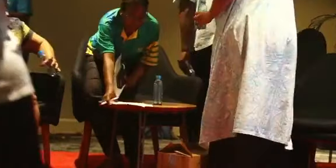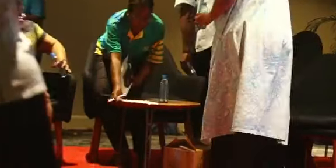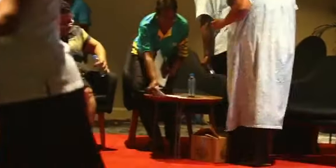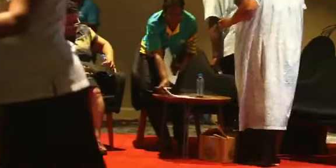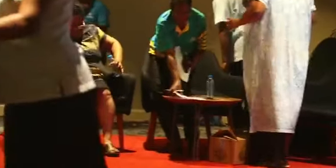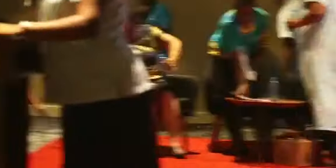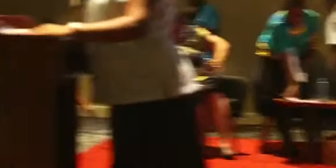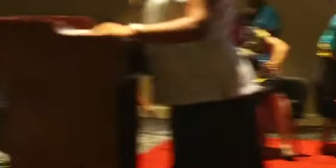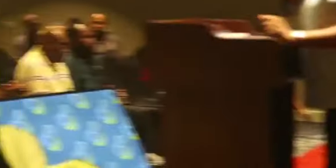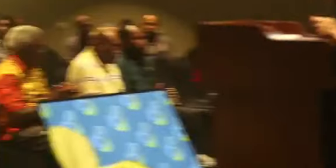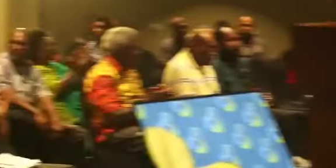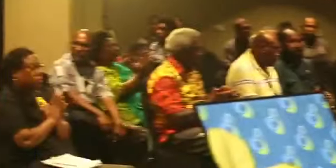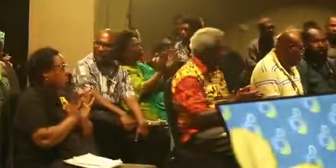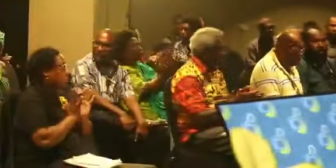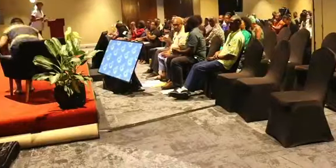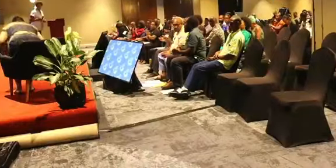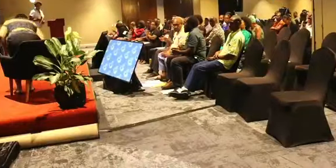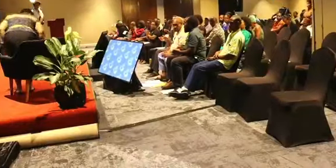Please, fight him hand.